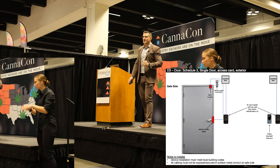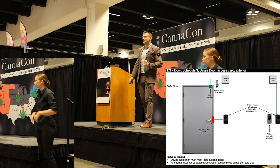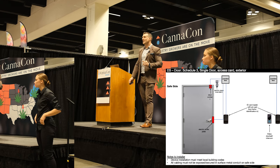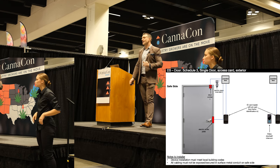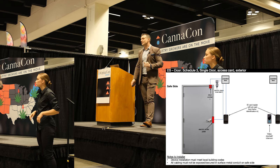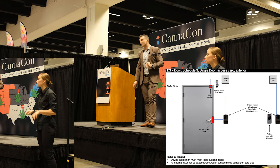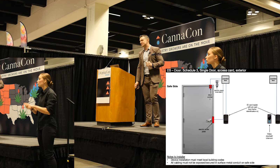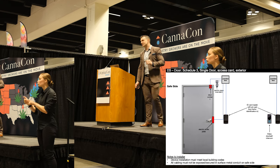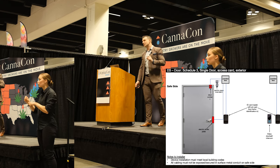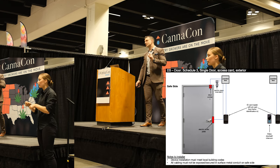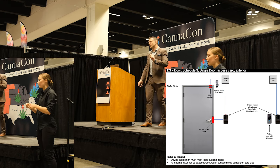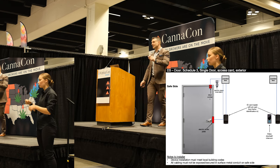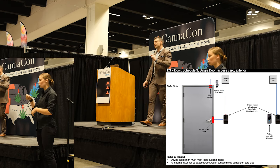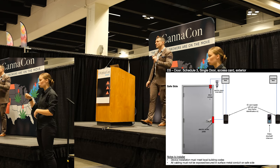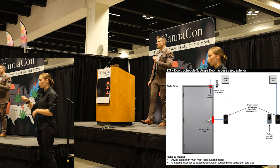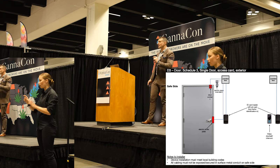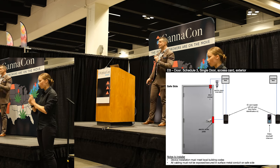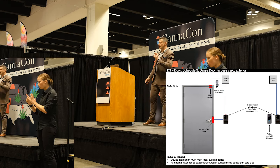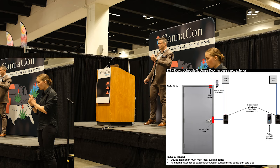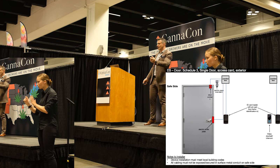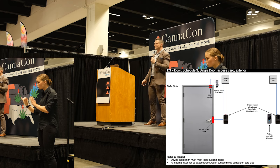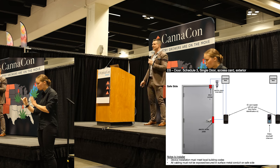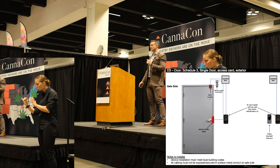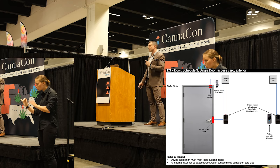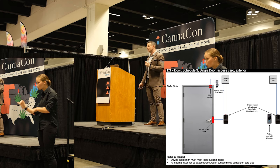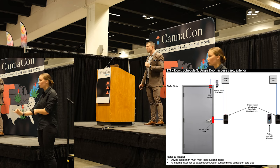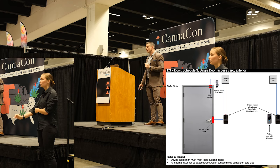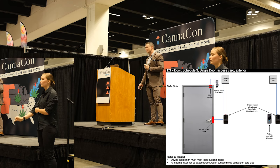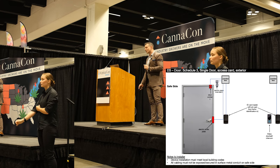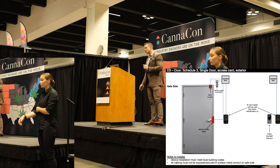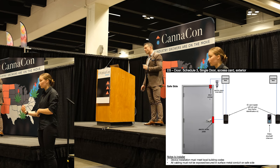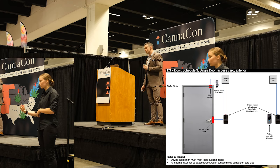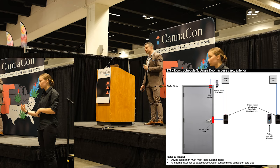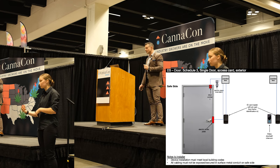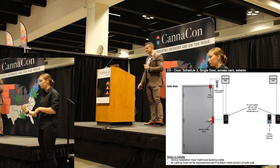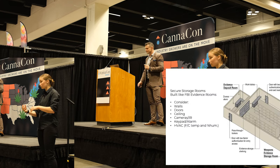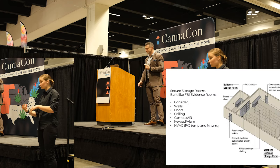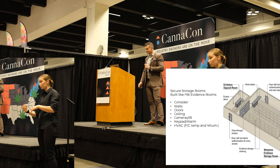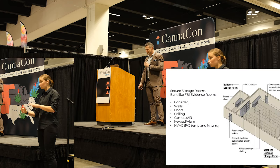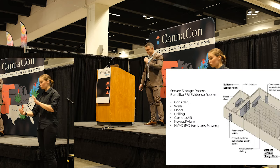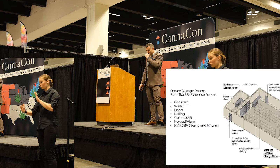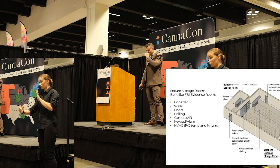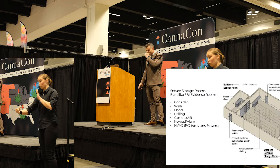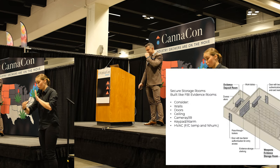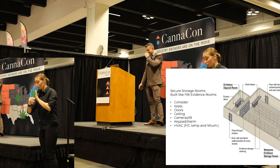where you can identify the person who is ringing the doorbell, have a conversation with them before you open the door.